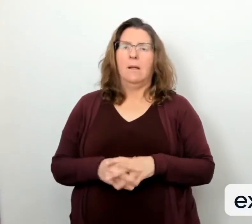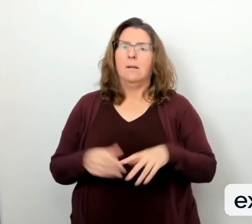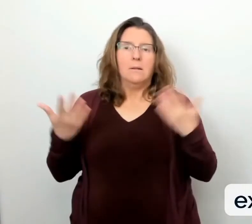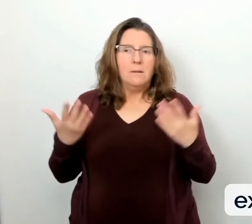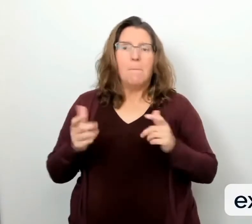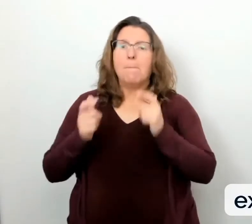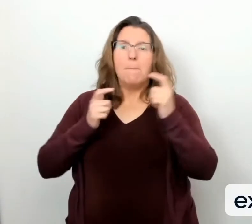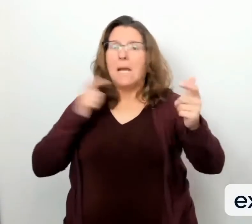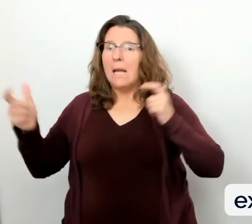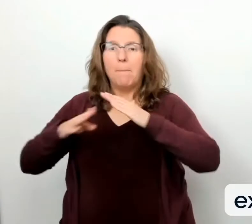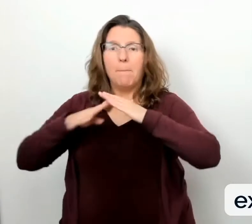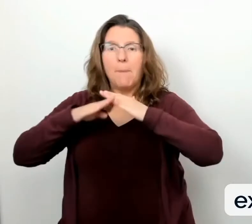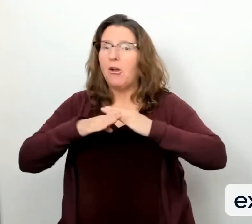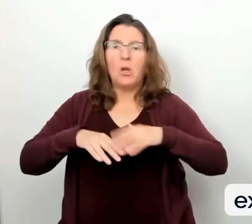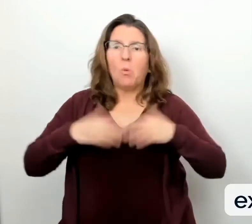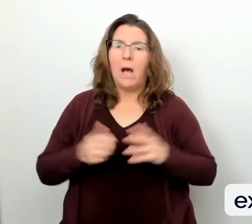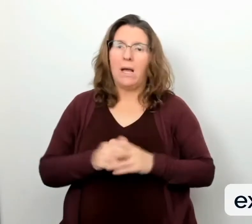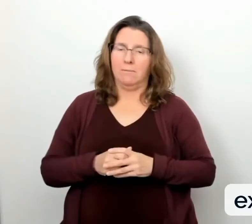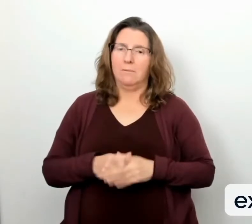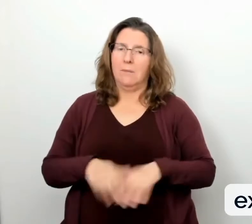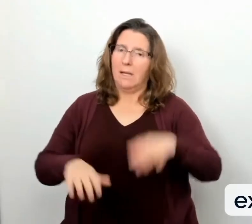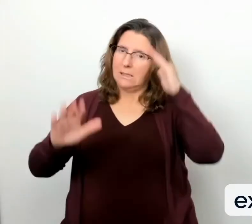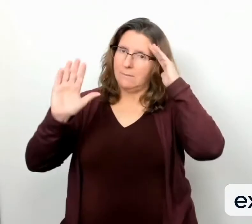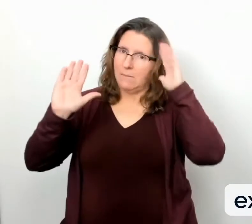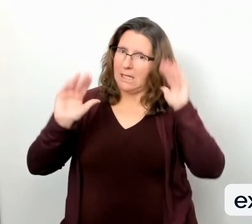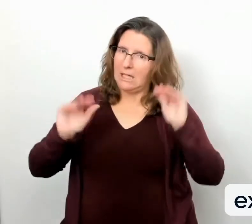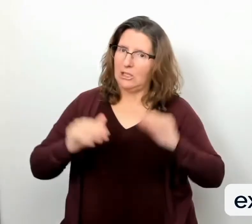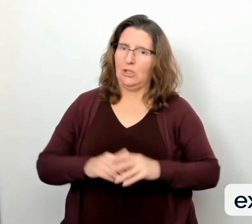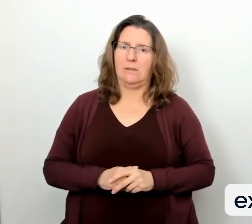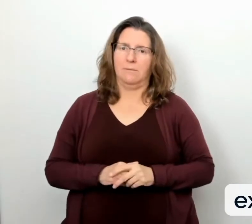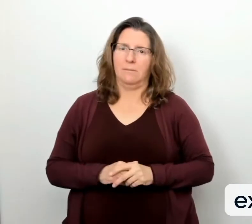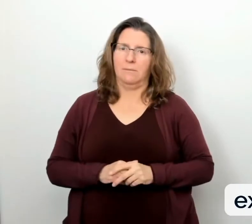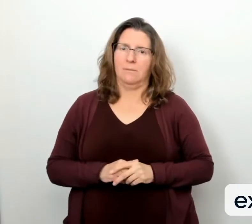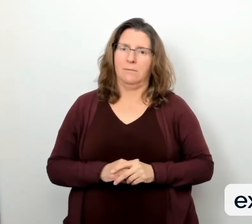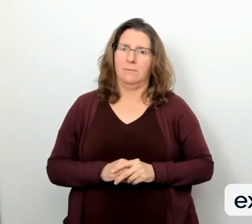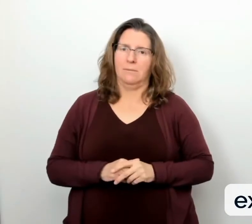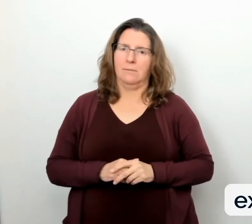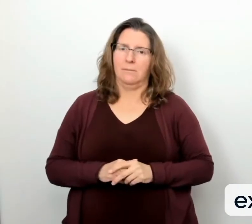The greatest barrier is societal expectations.